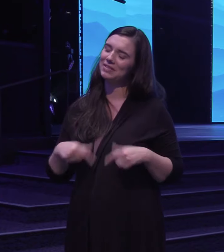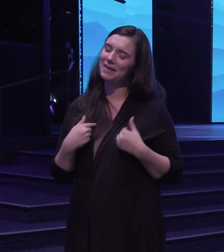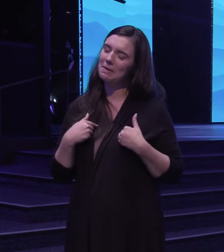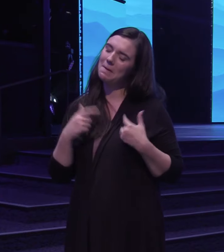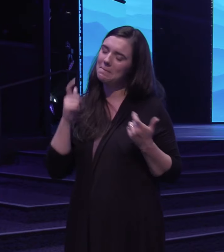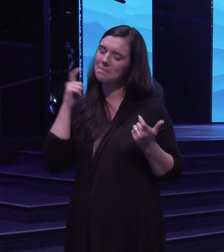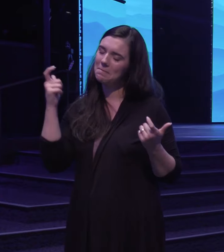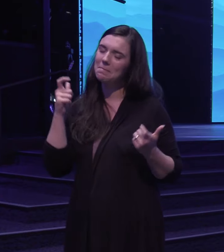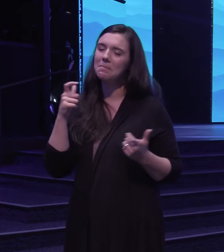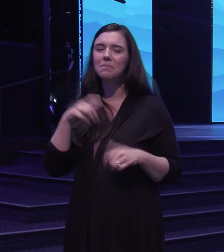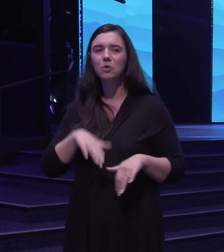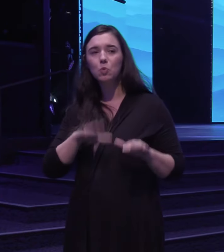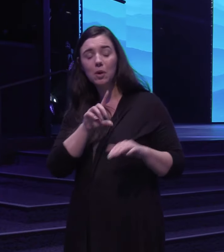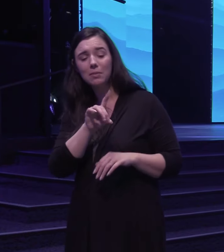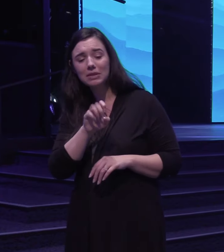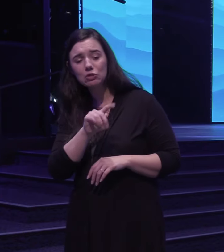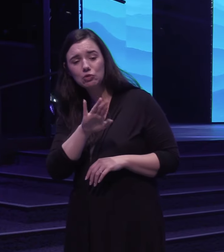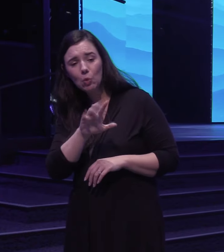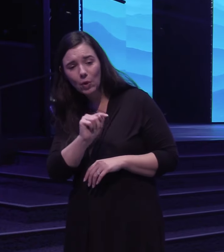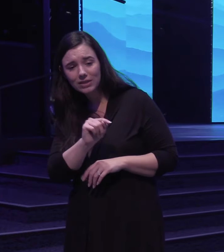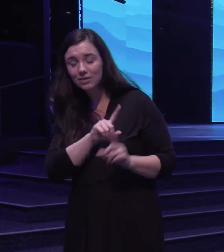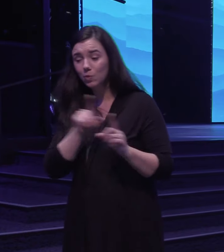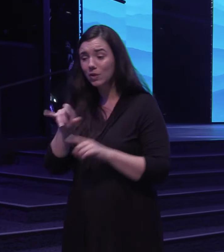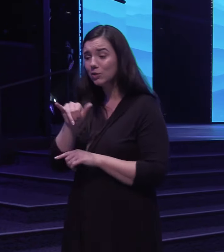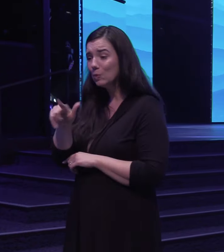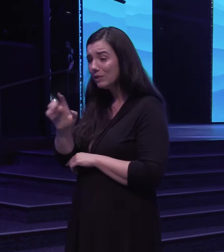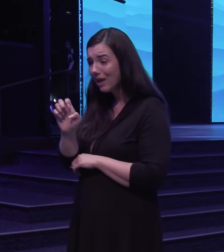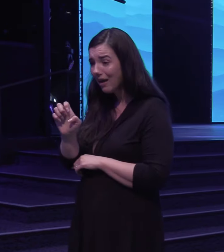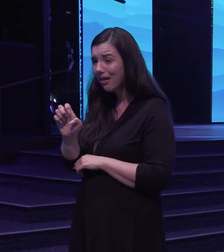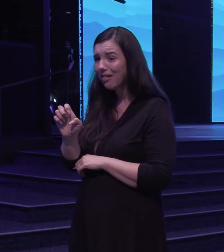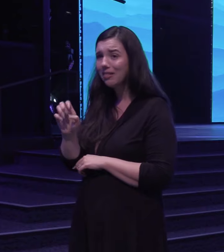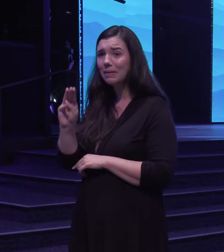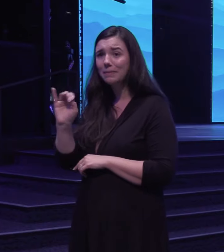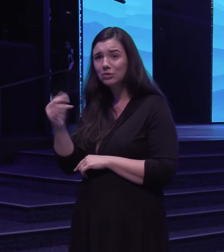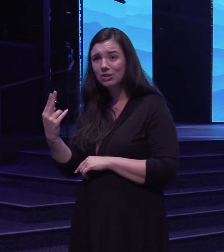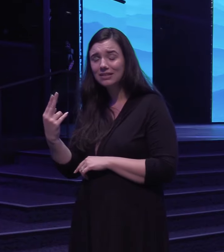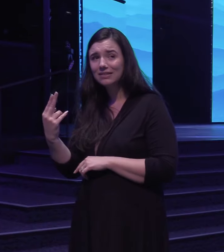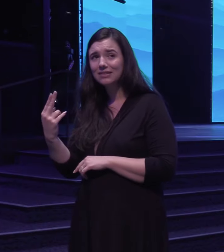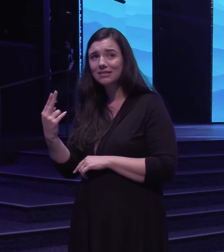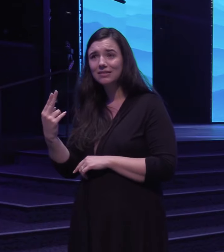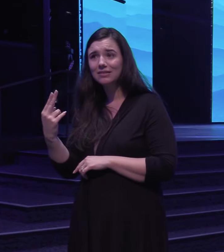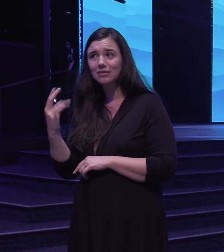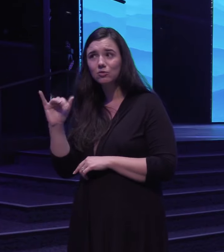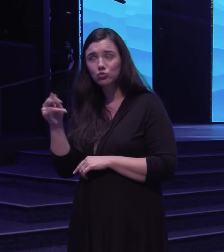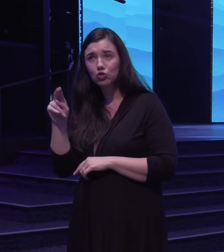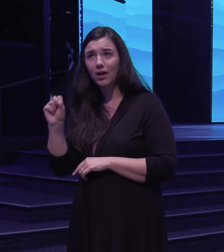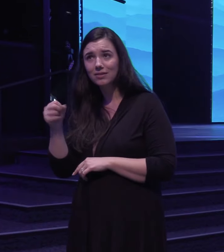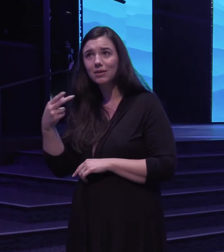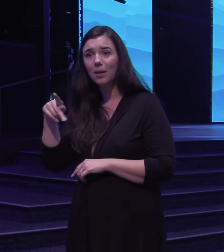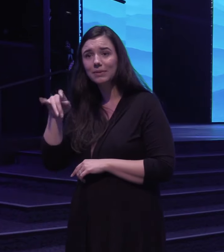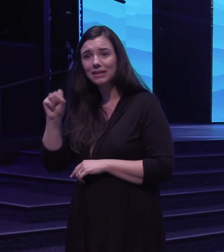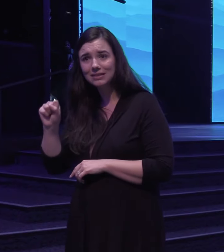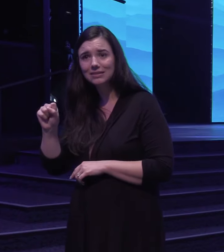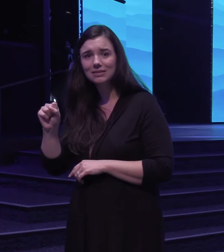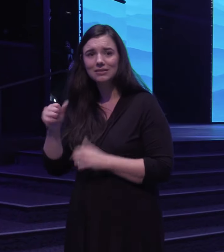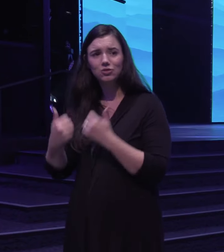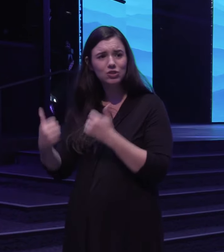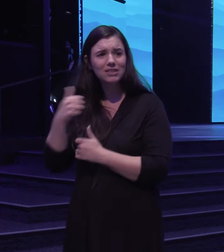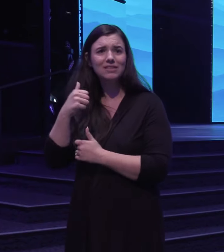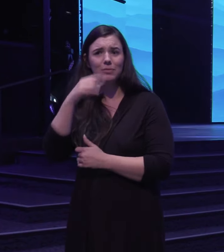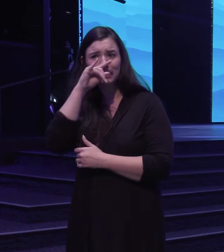said, you grew up in Detroit, went to Yale, Michigan, Johns Hopkins, your chief of